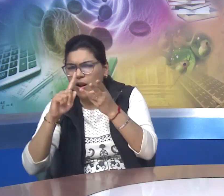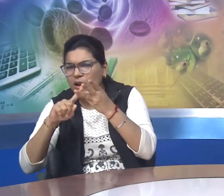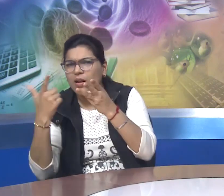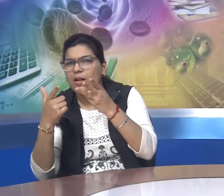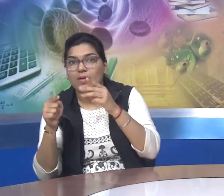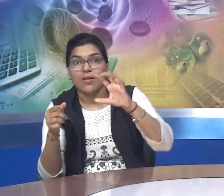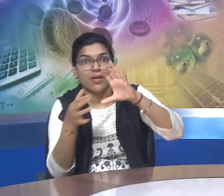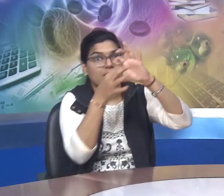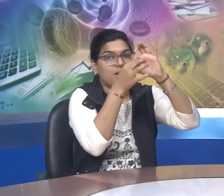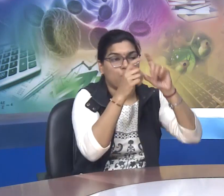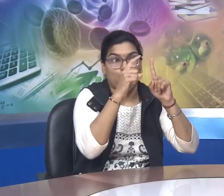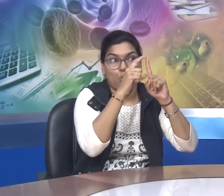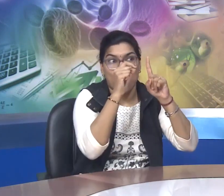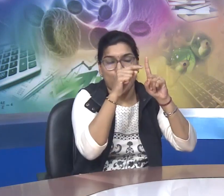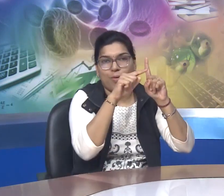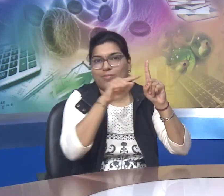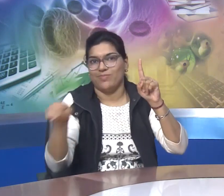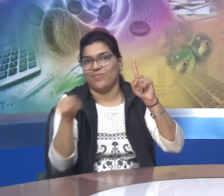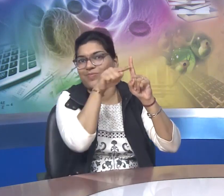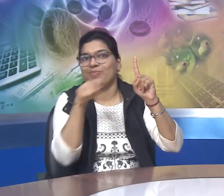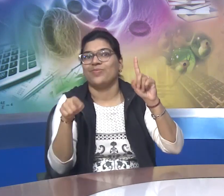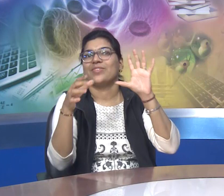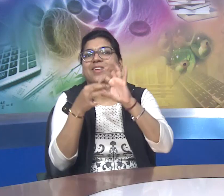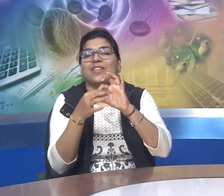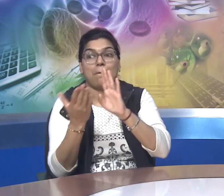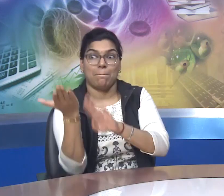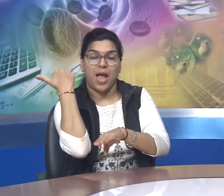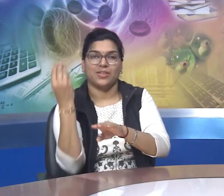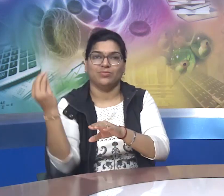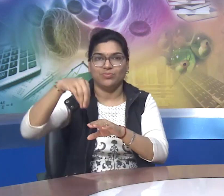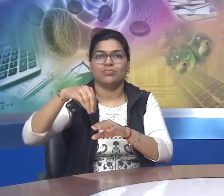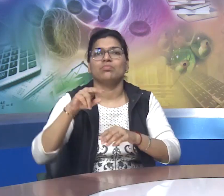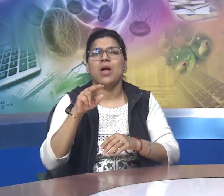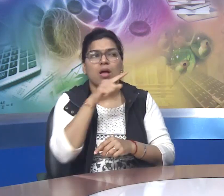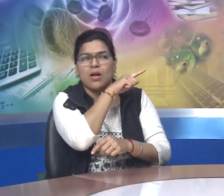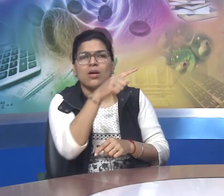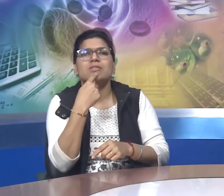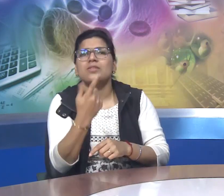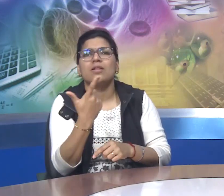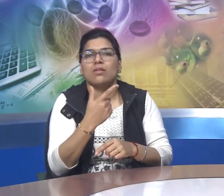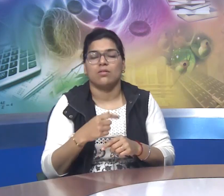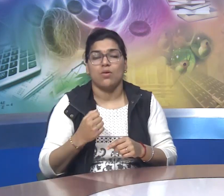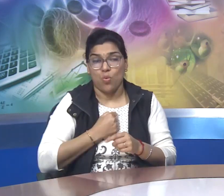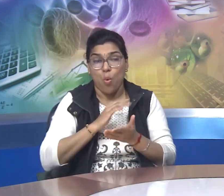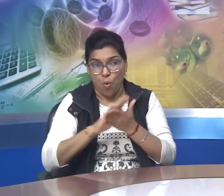As you can see, do is the present form and done is used